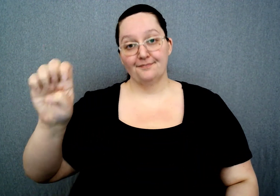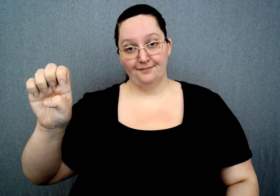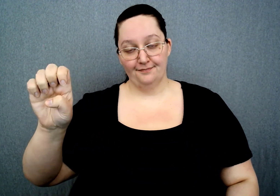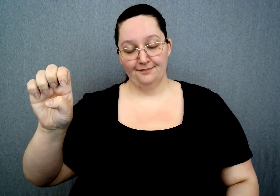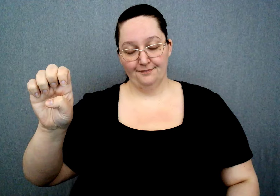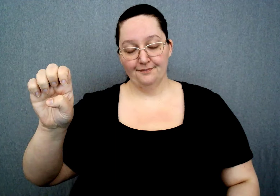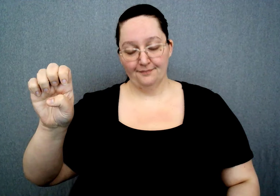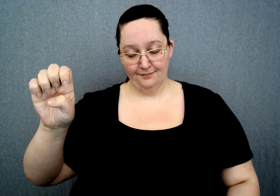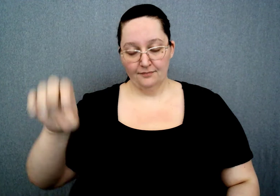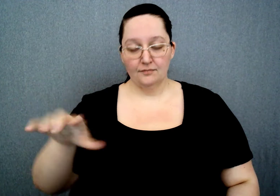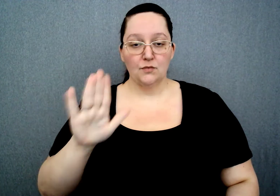arrive.